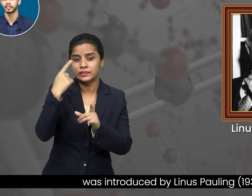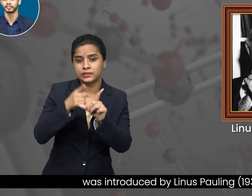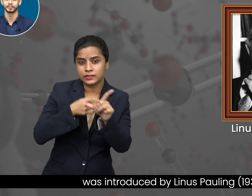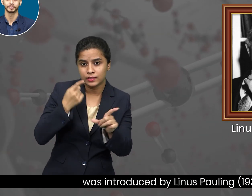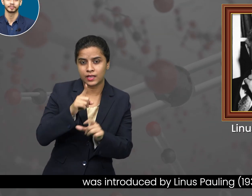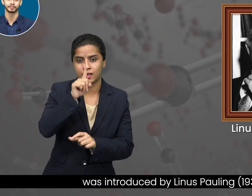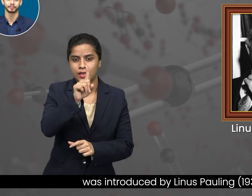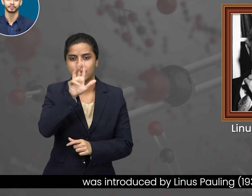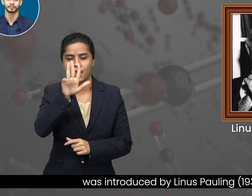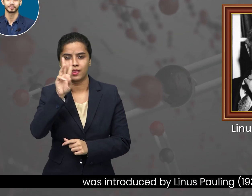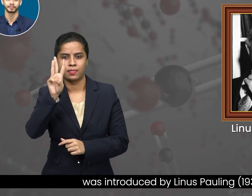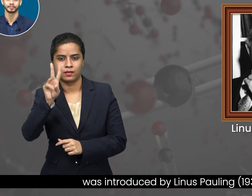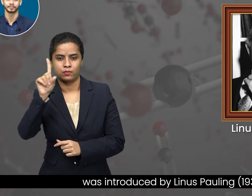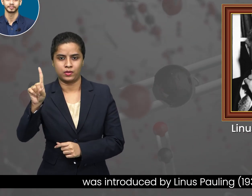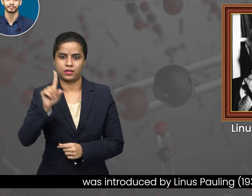1931.